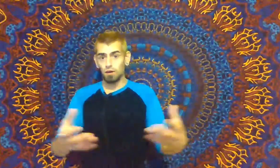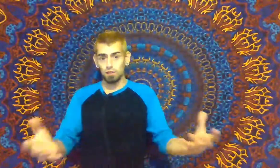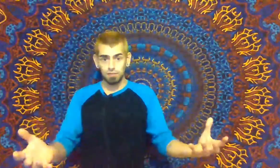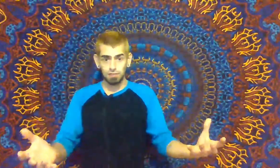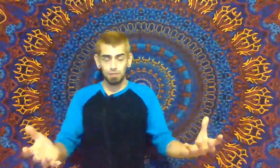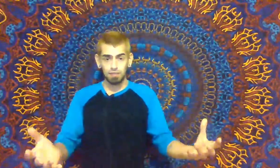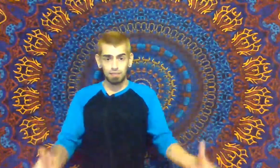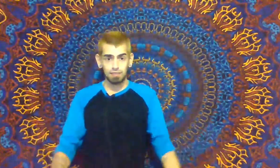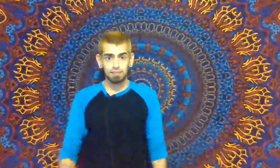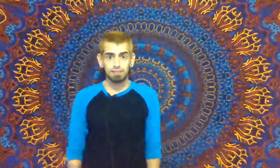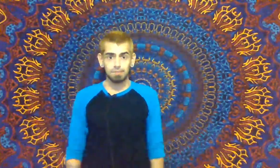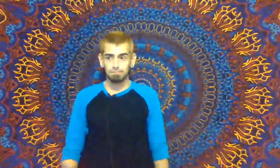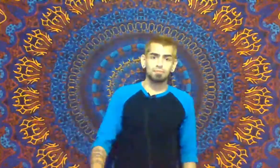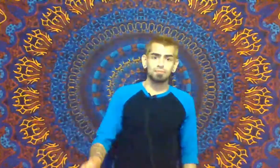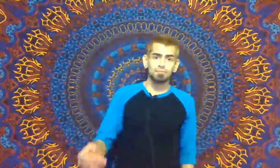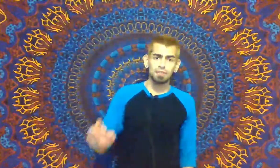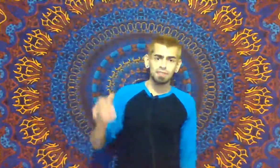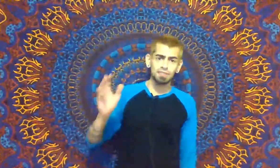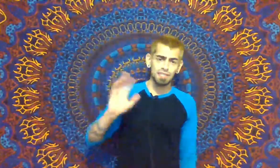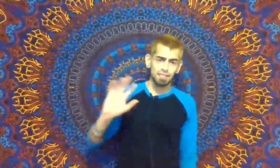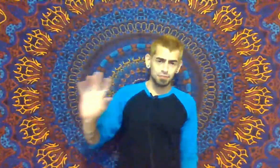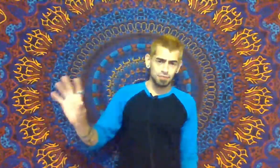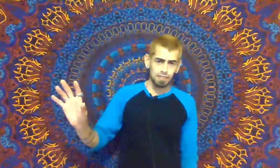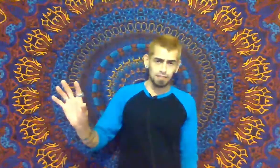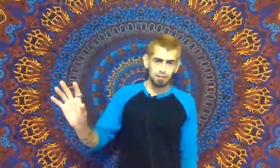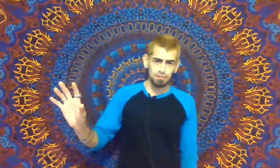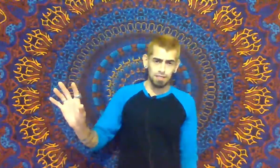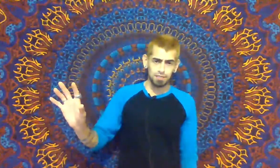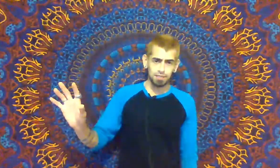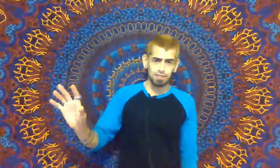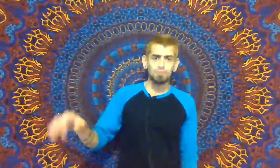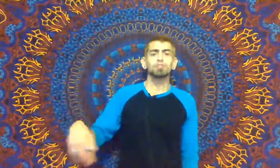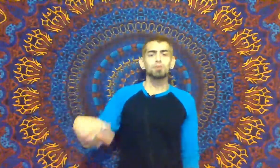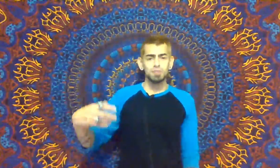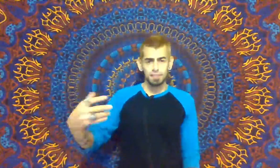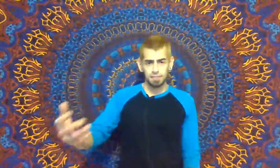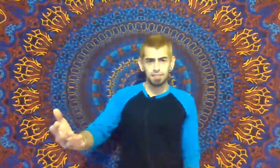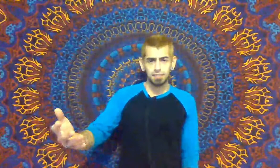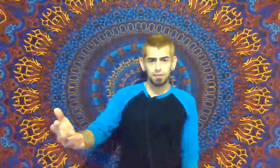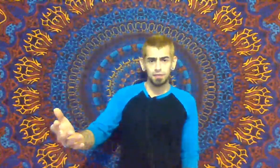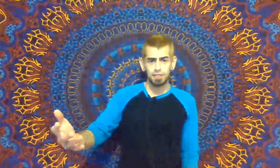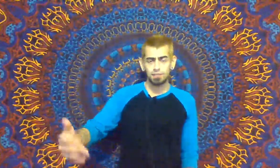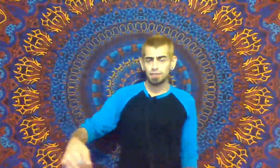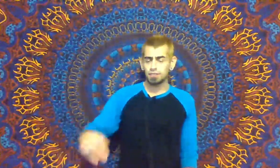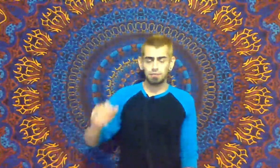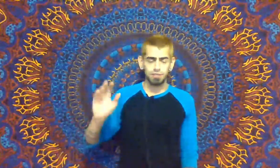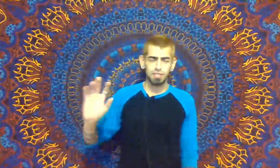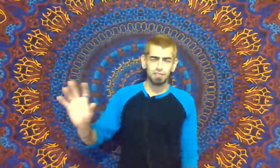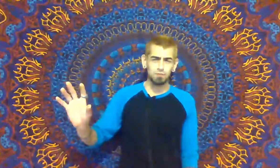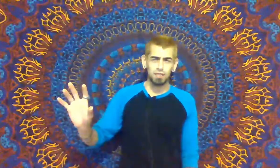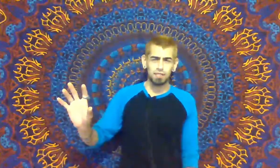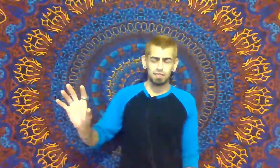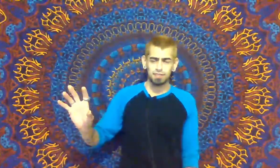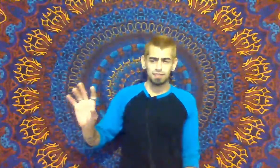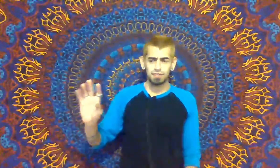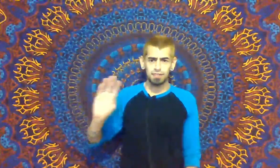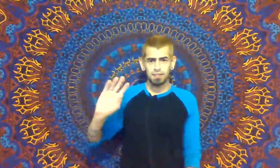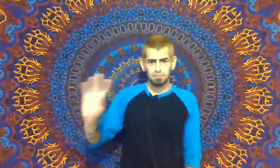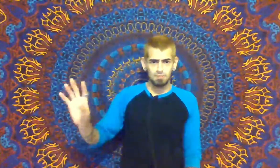of its abilities. Melissa's not interested in all the magic and stuff. She wants to continue on the adventure, but she doesn't want any of the